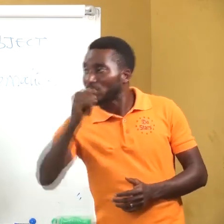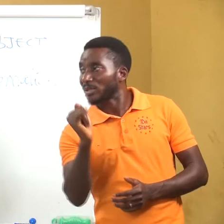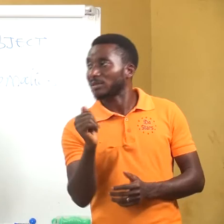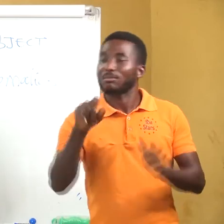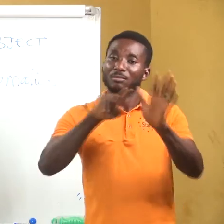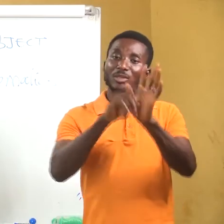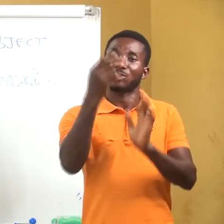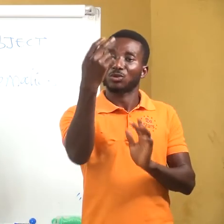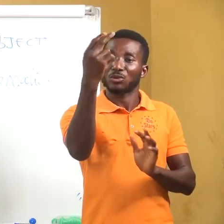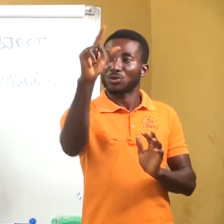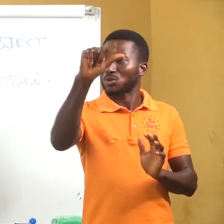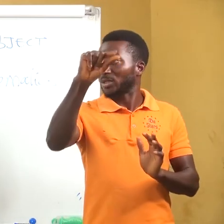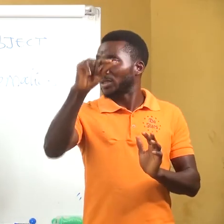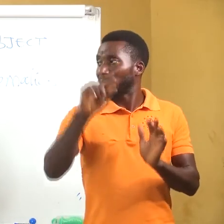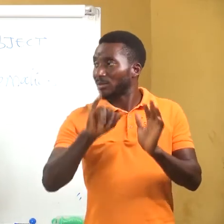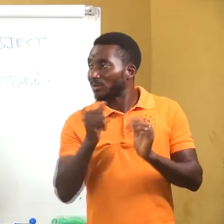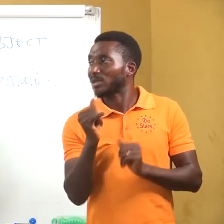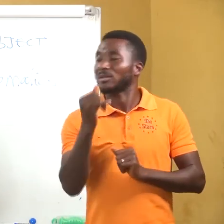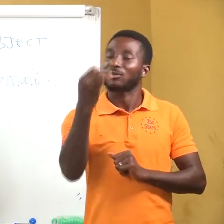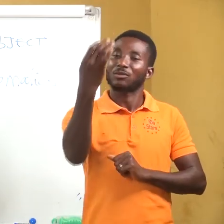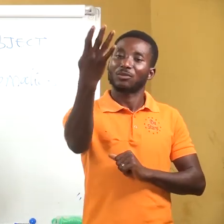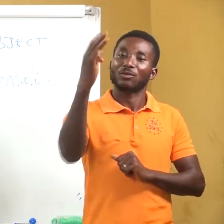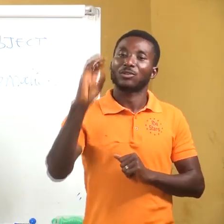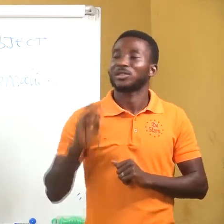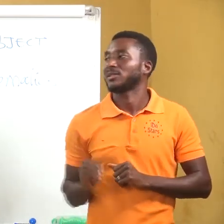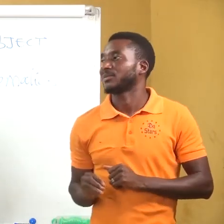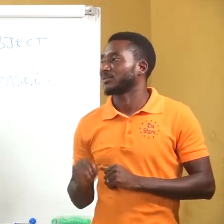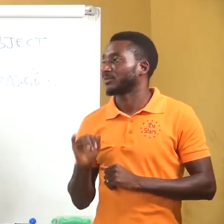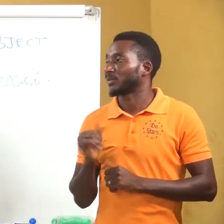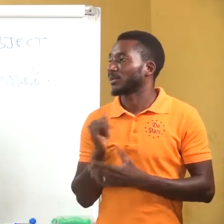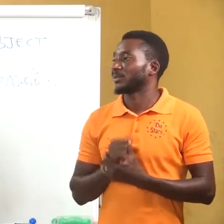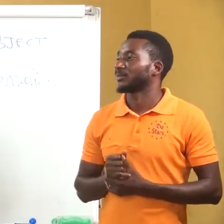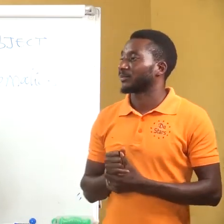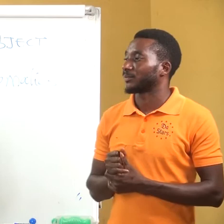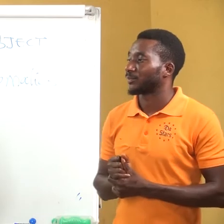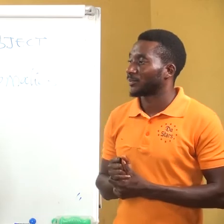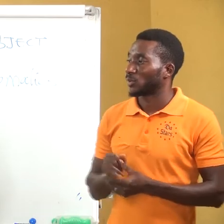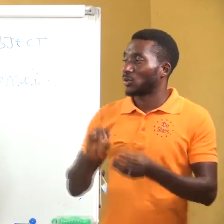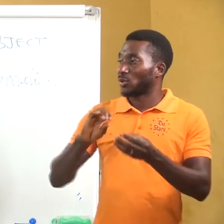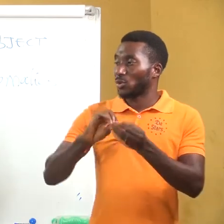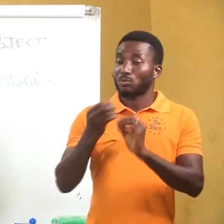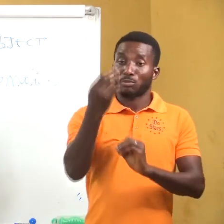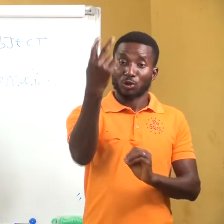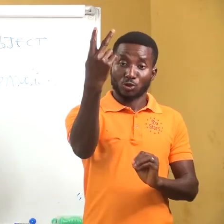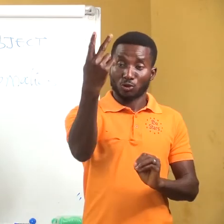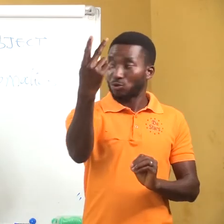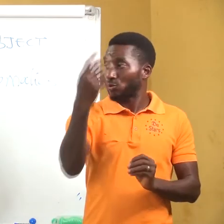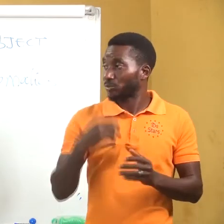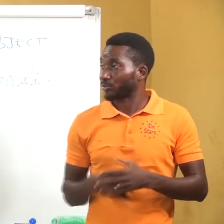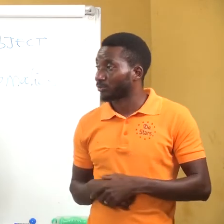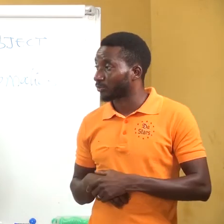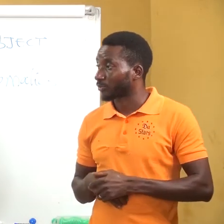10, minus 20, 40, dash, dash, dash. B